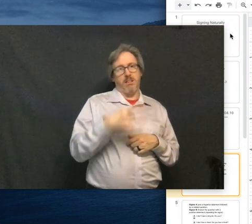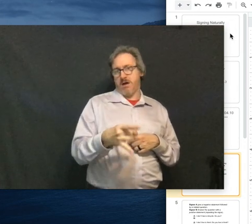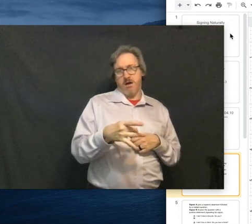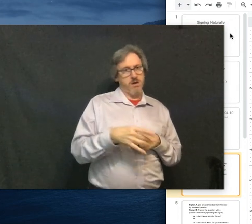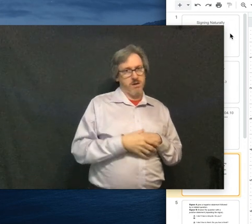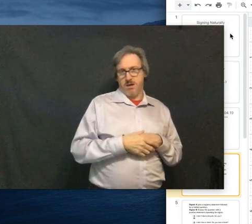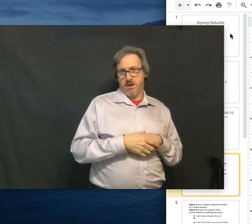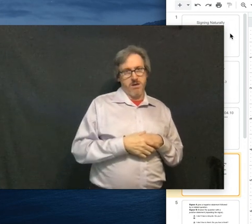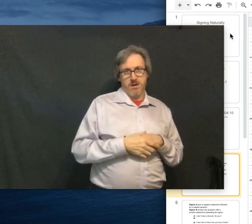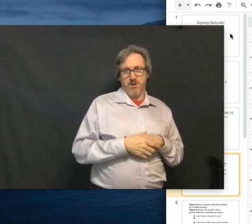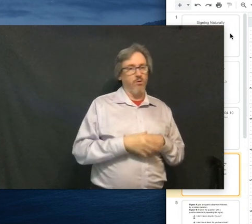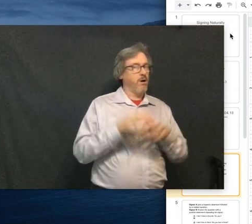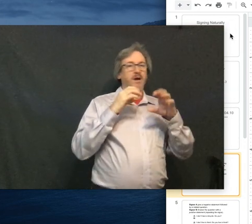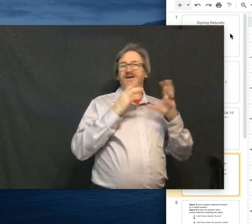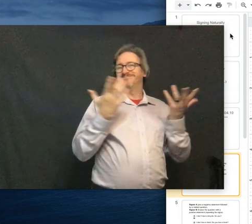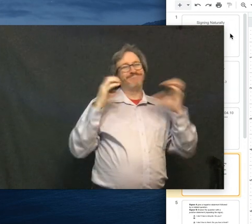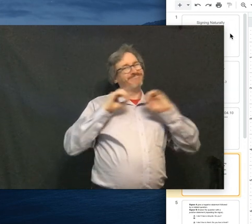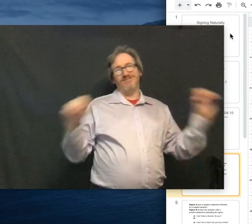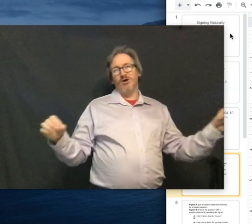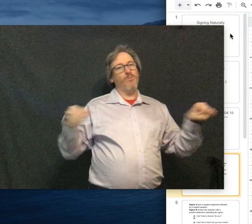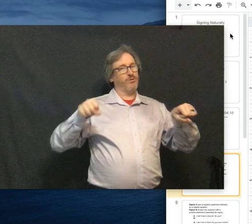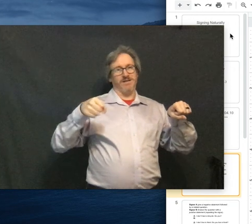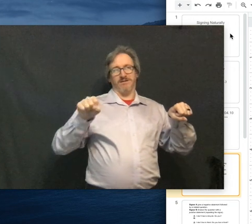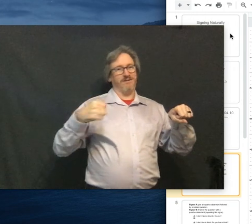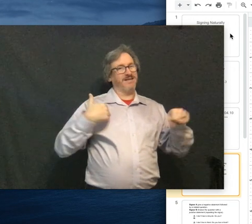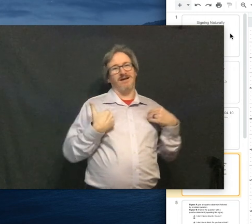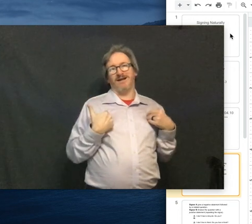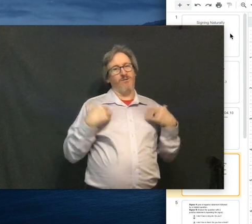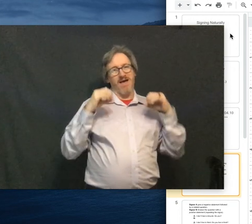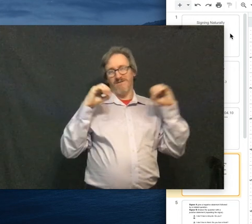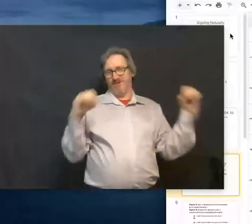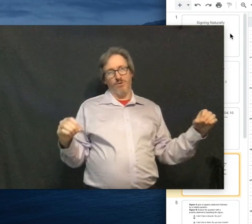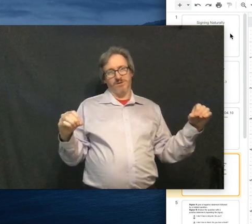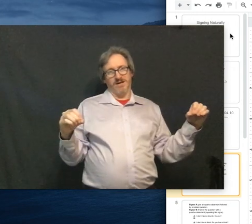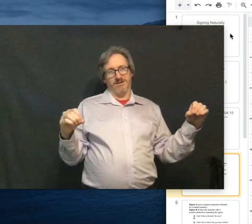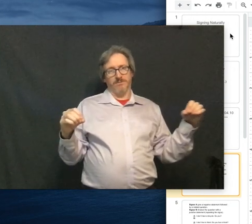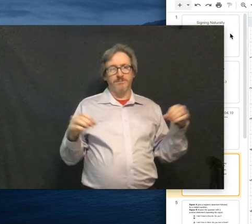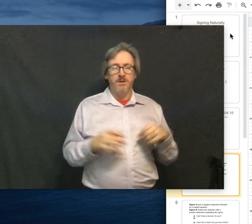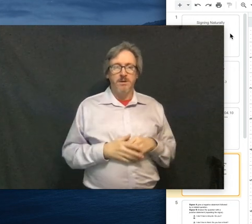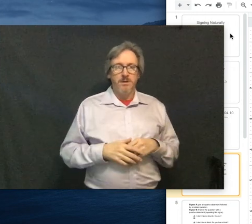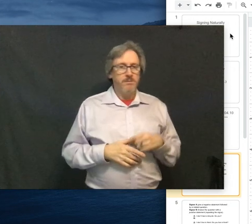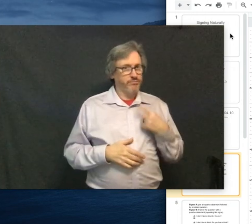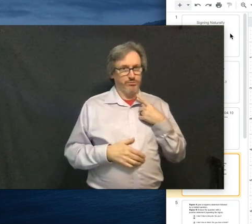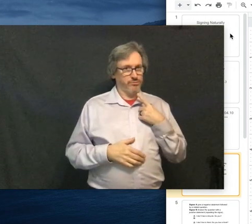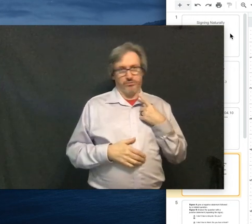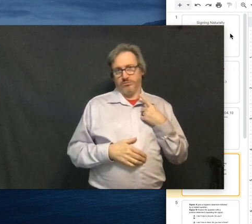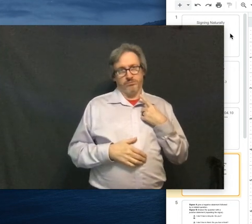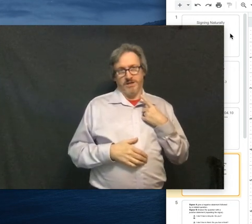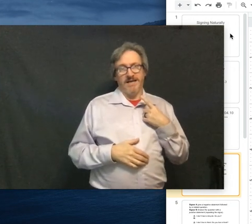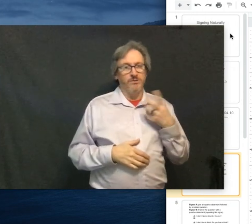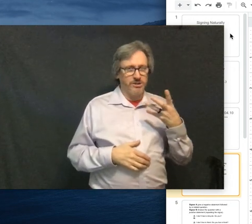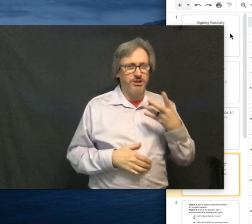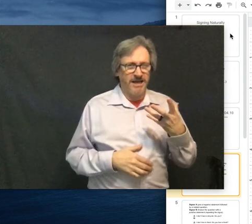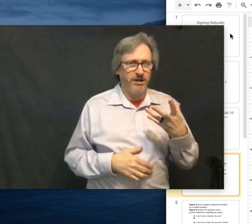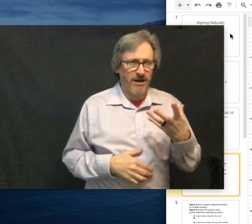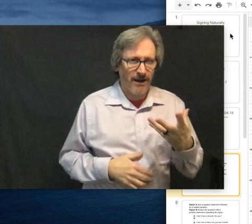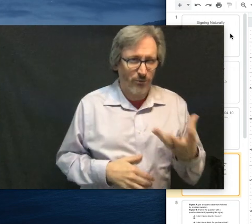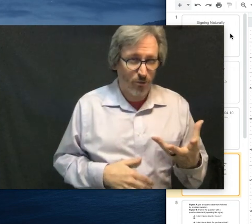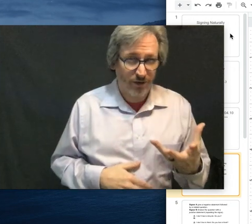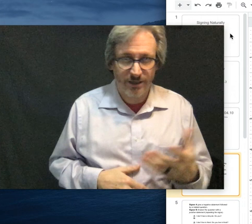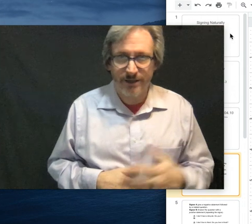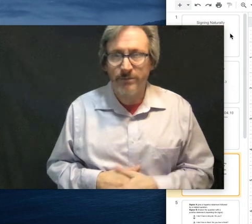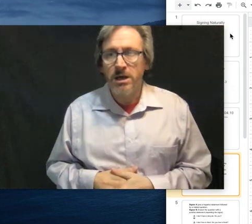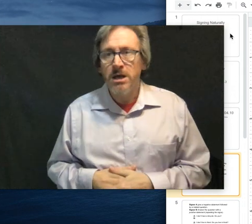not like, or no motorcycle. I don't have a motorcycle. Getting used to shaking your